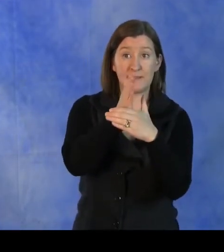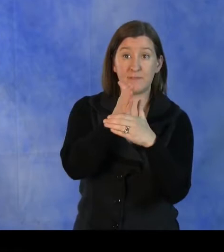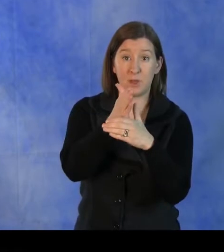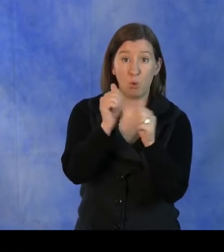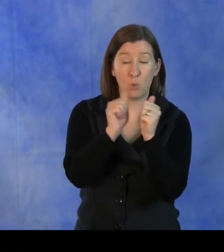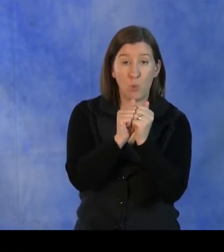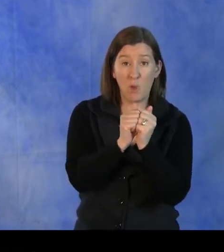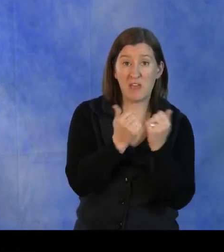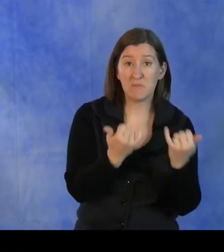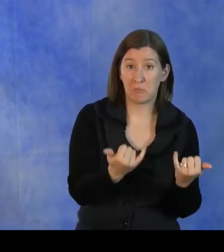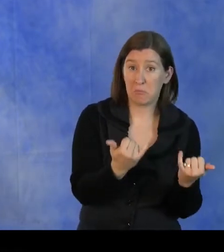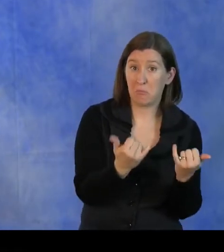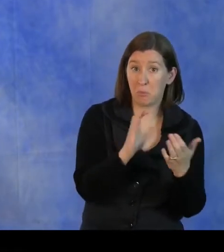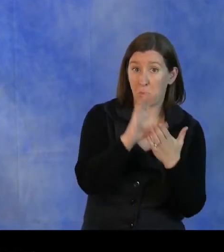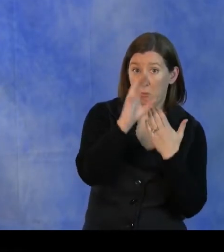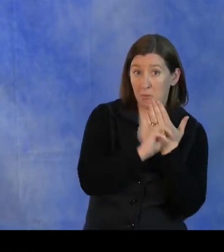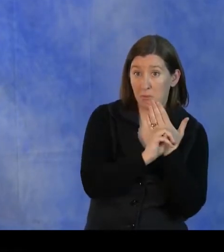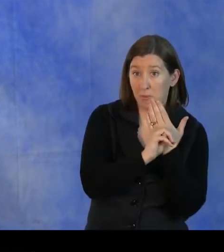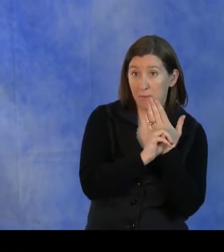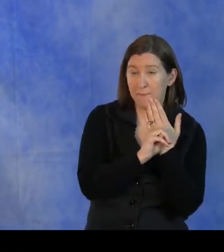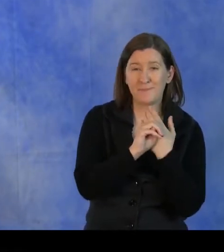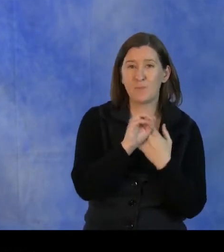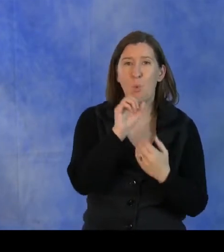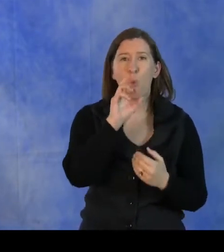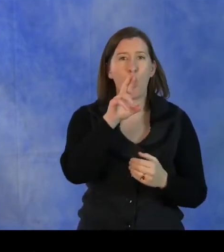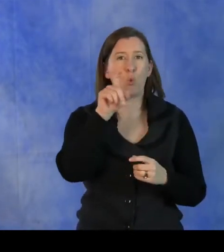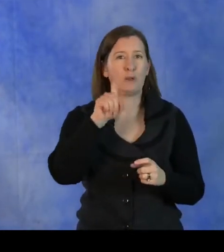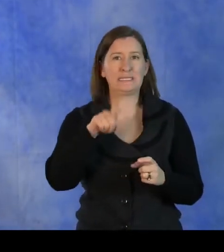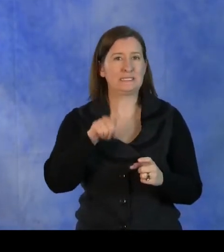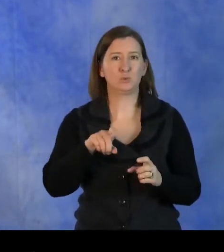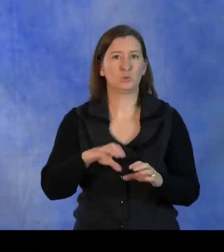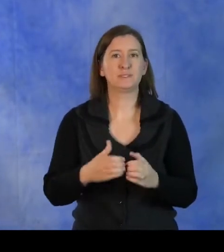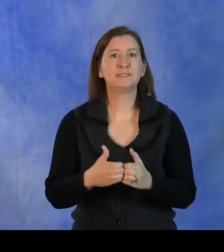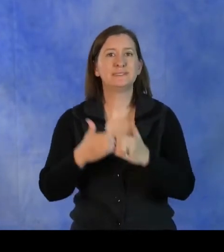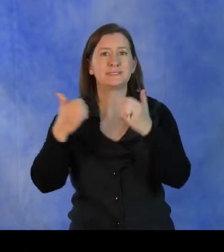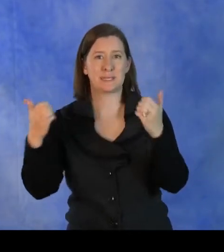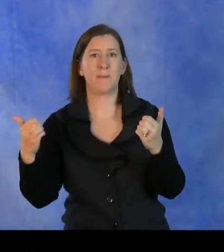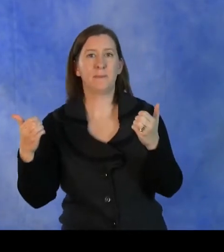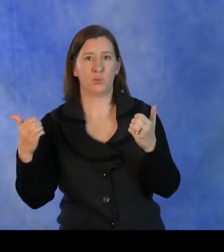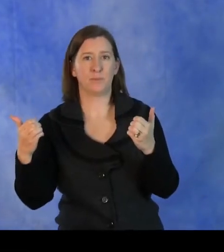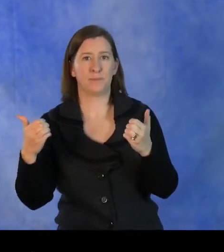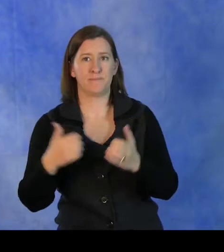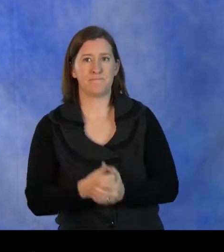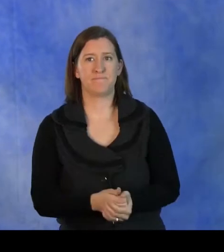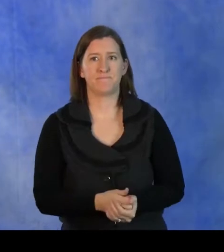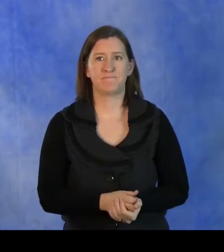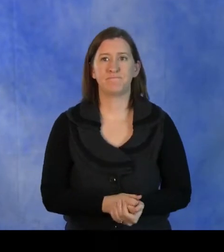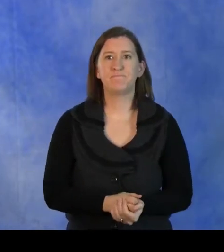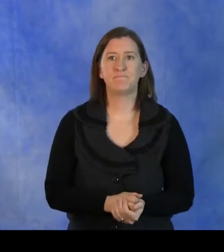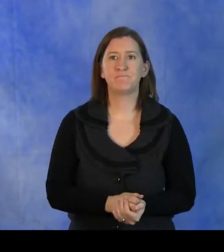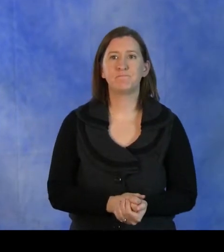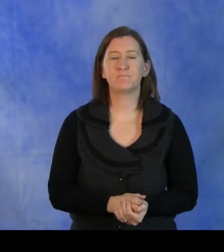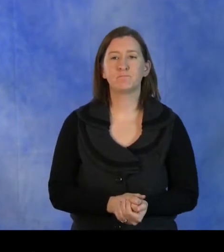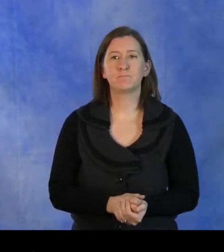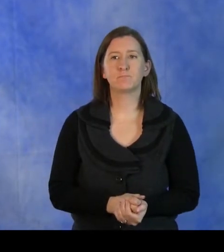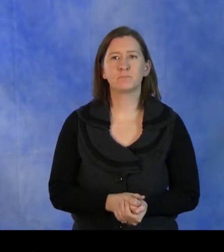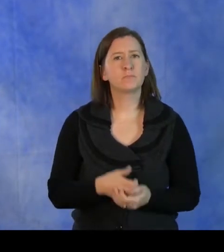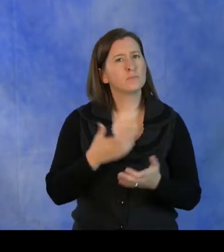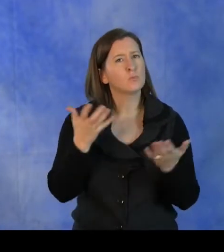Could you try to have an intervention with the curriculum that you're using, or do you need to have a separate